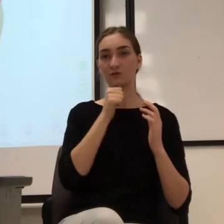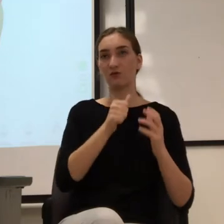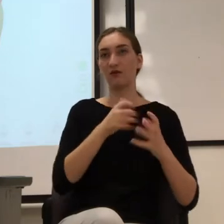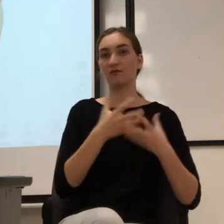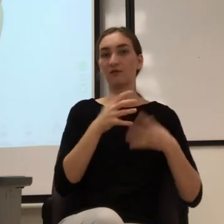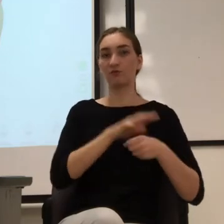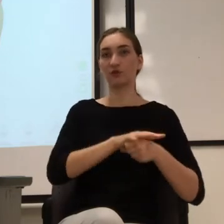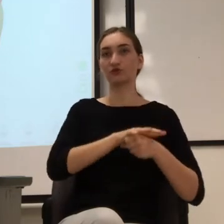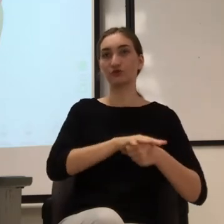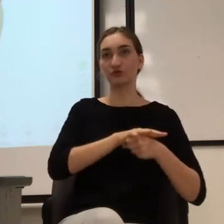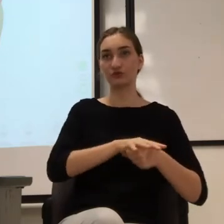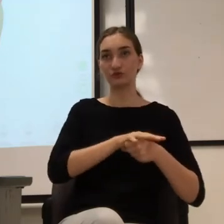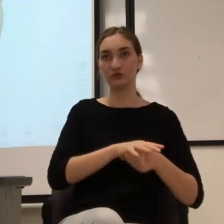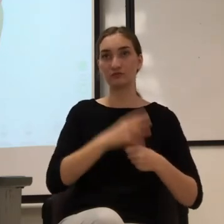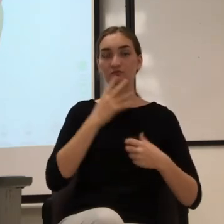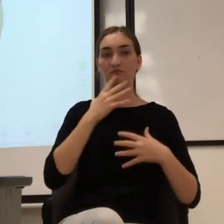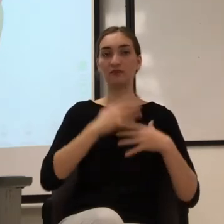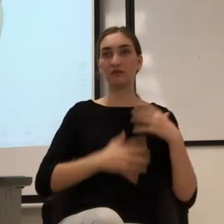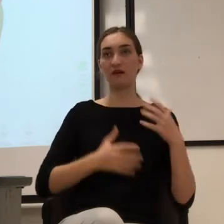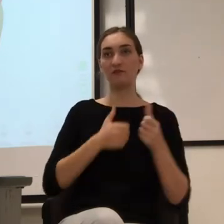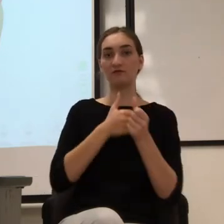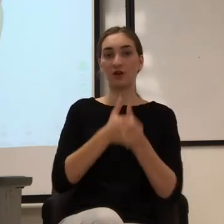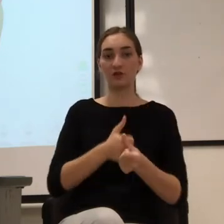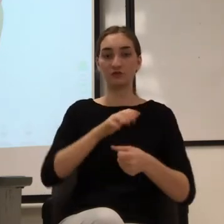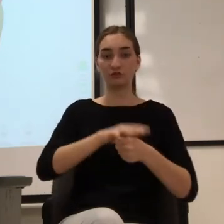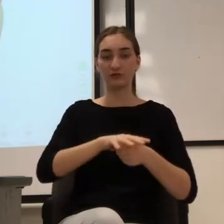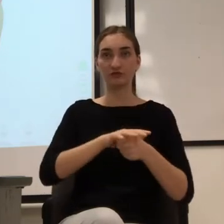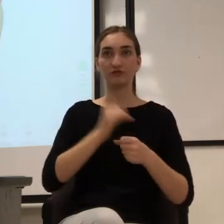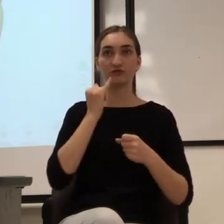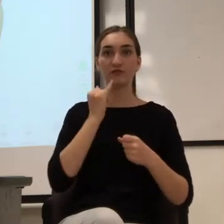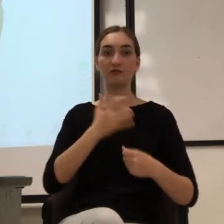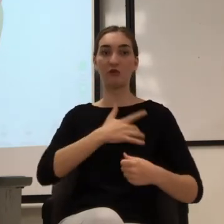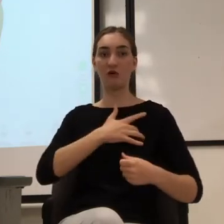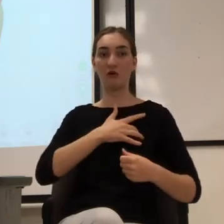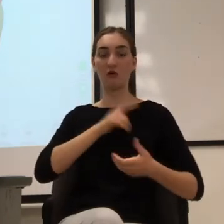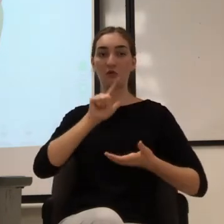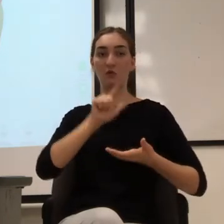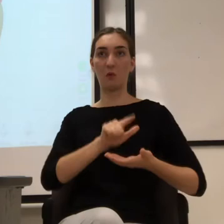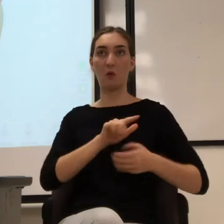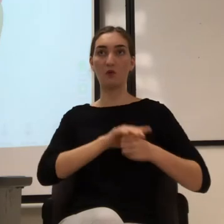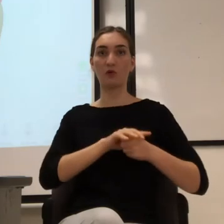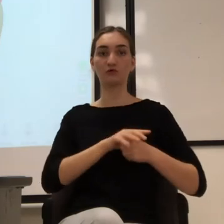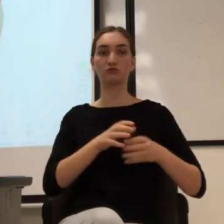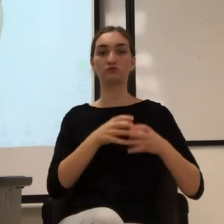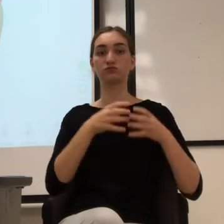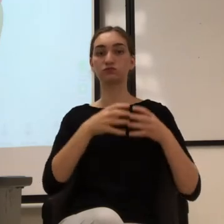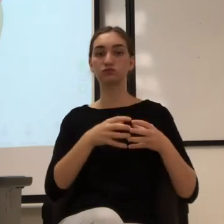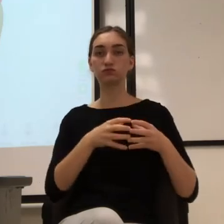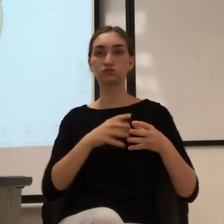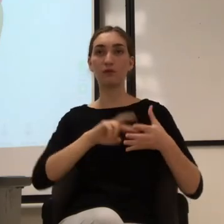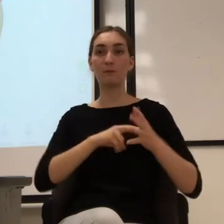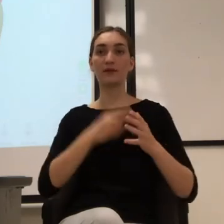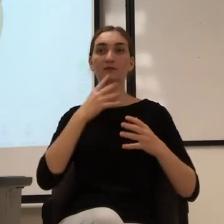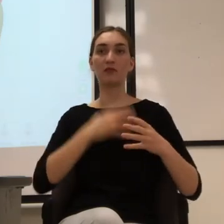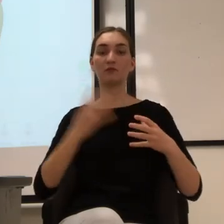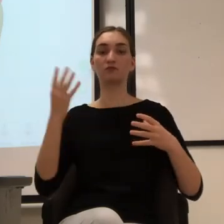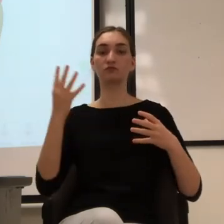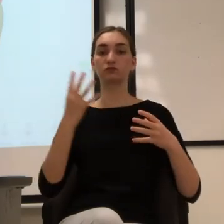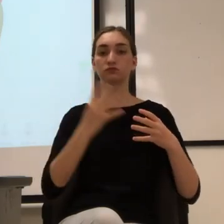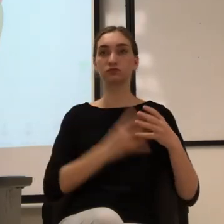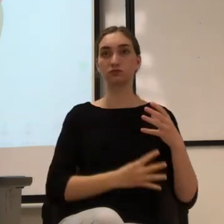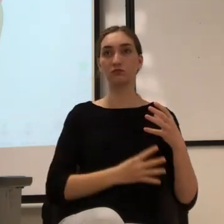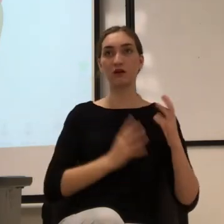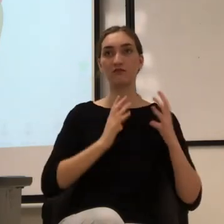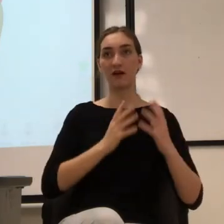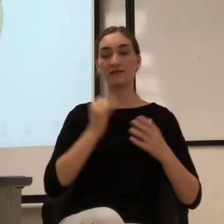blood follows a pressure gradient. If it's low pressure in the heart, it'll just flow into it. And then when the heart generates pressure, it's not receiving